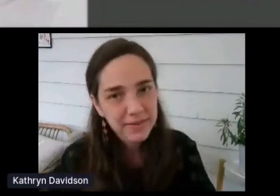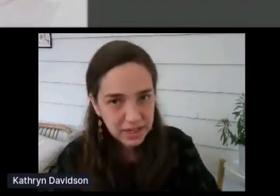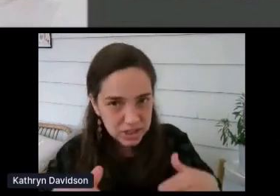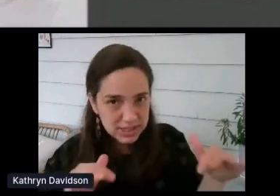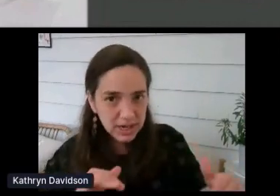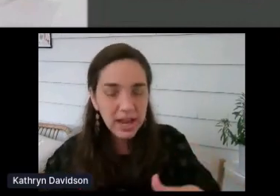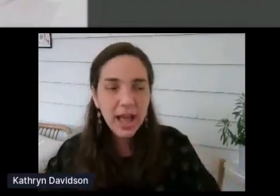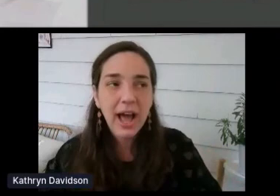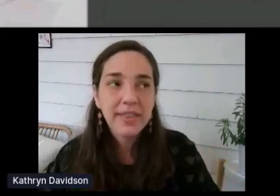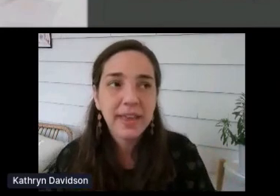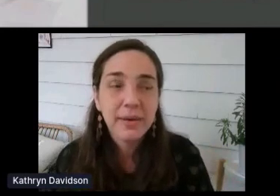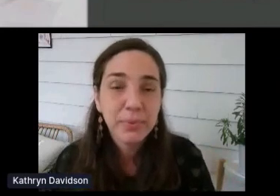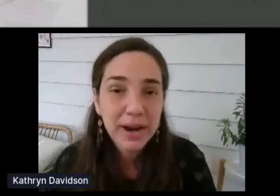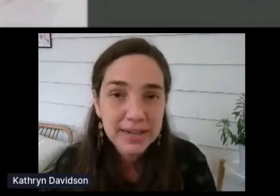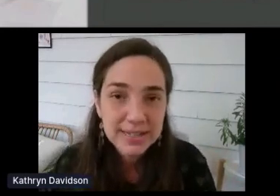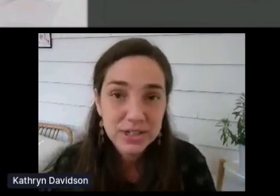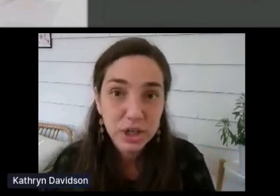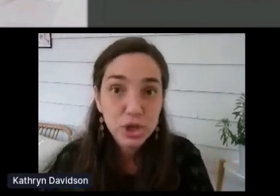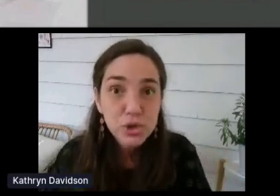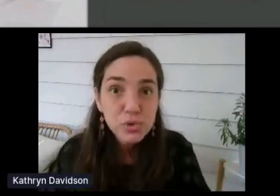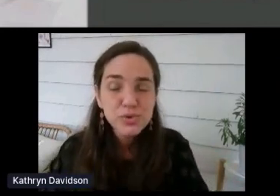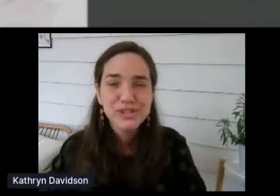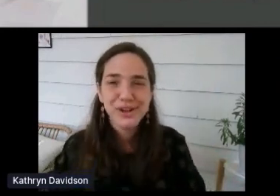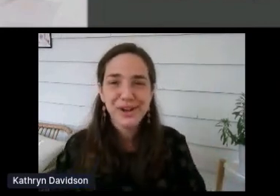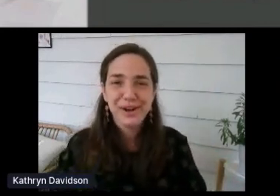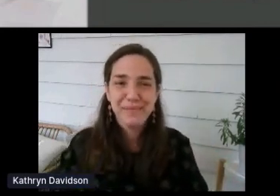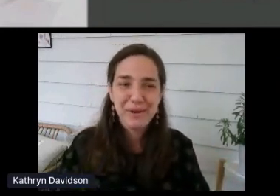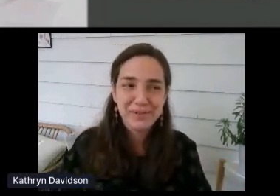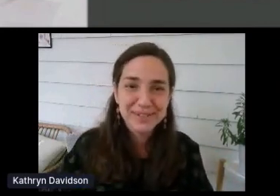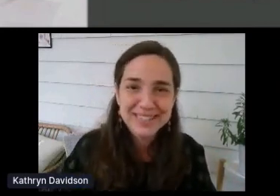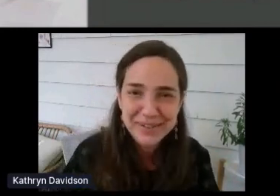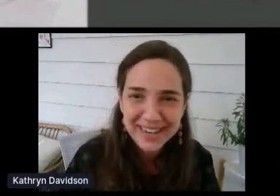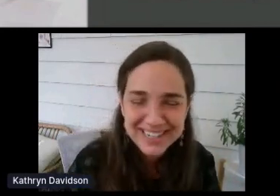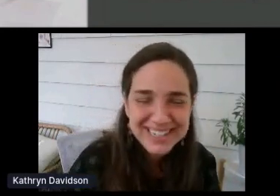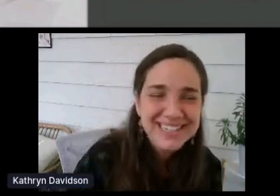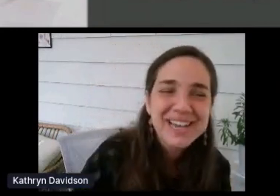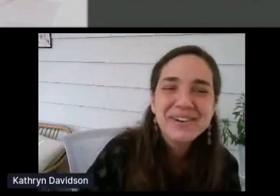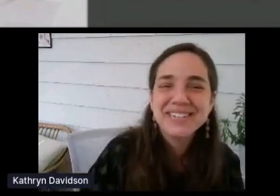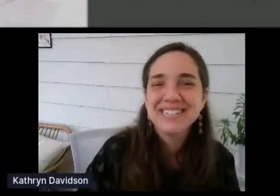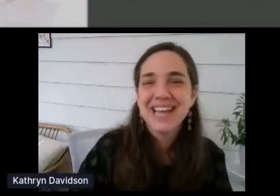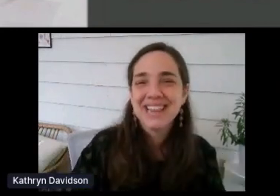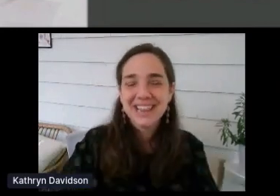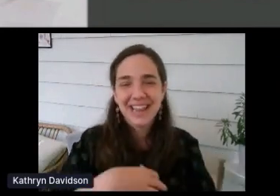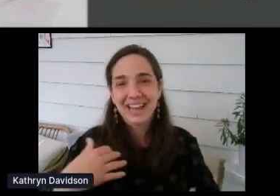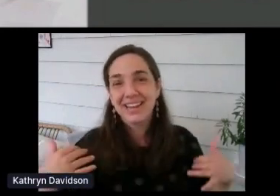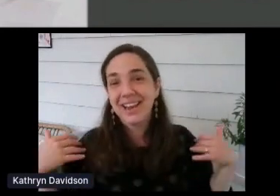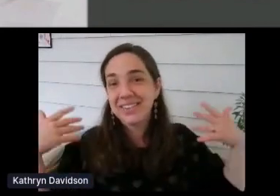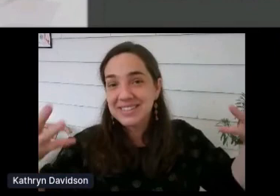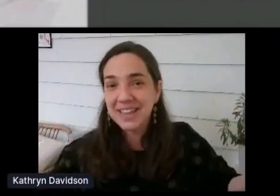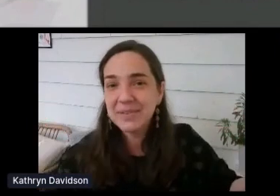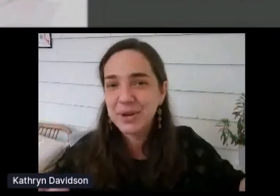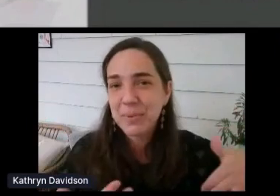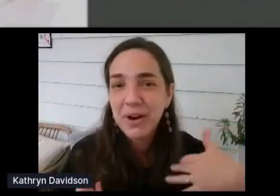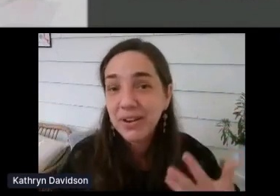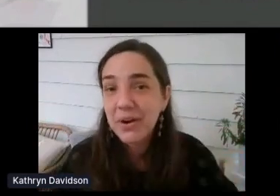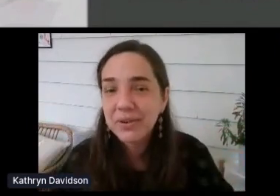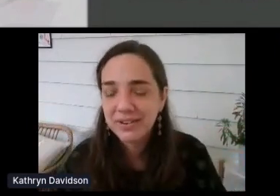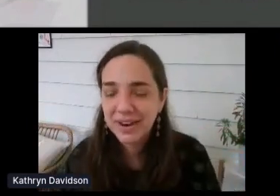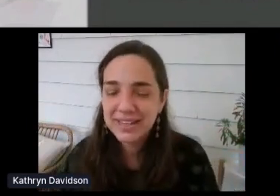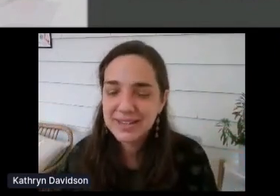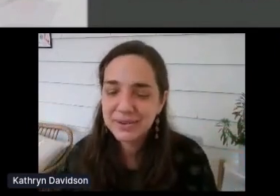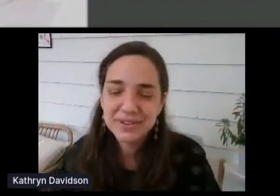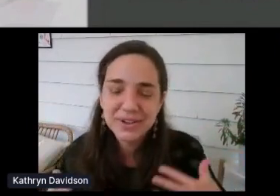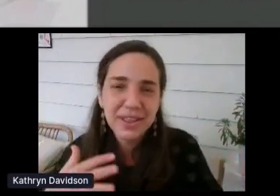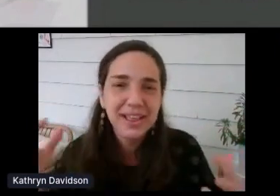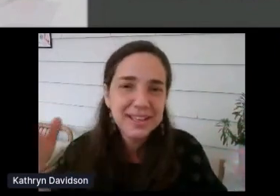and some disadvantages there. I think in practice, there's a huge amount of disadvantages, which is that the sign language corpora aren't